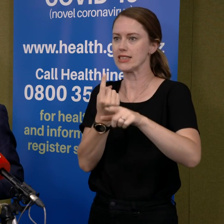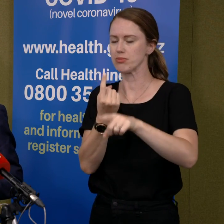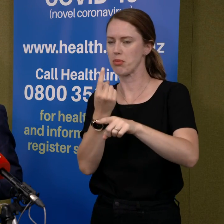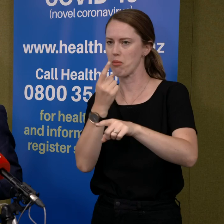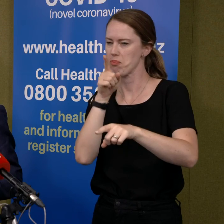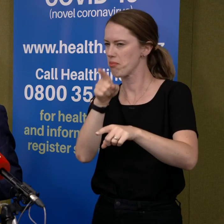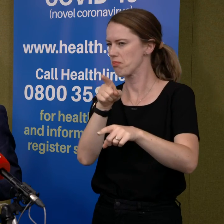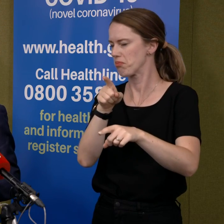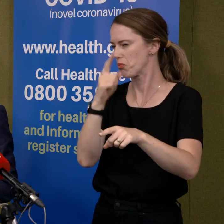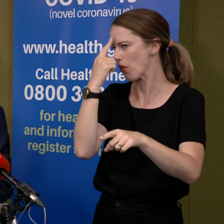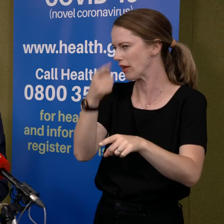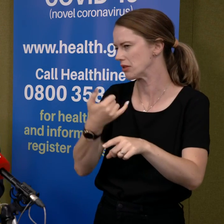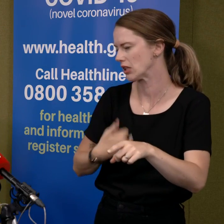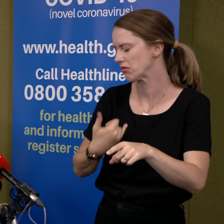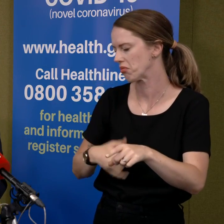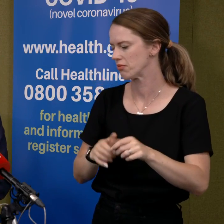that individual either.